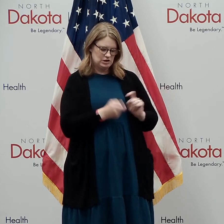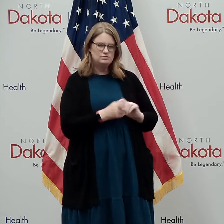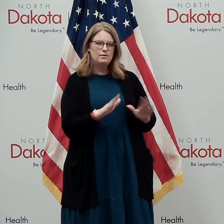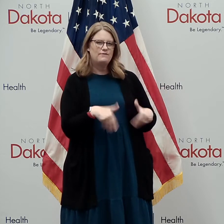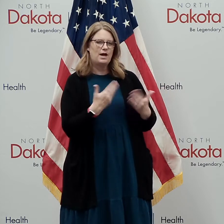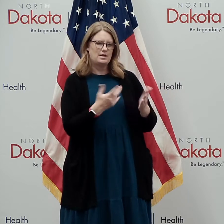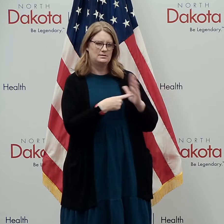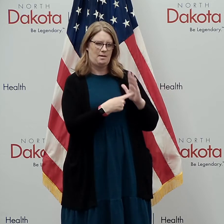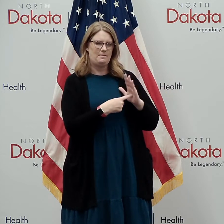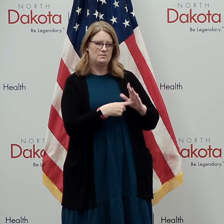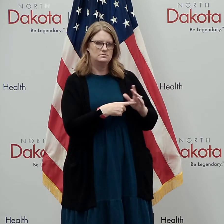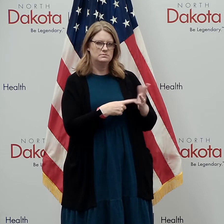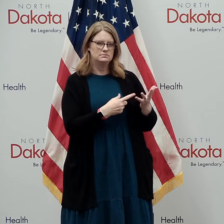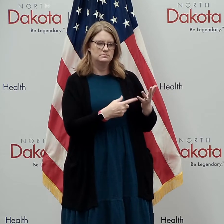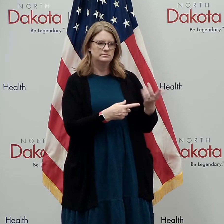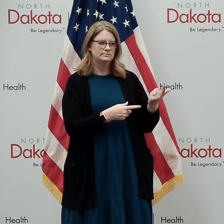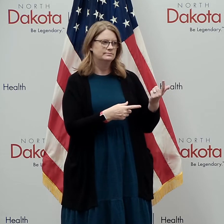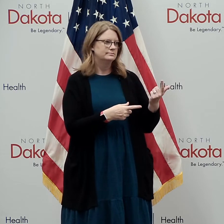examples of